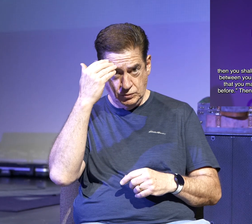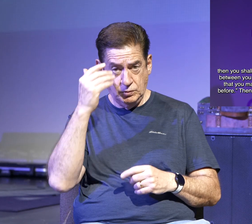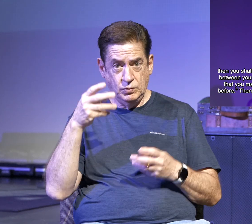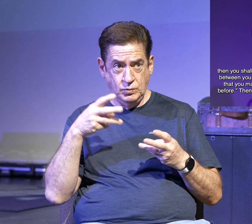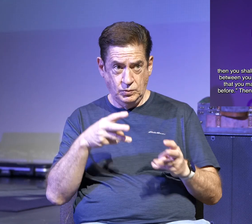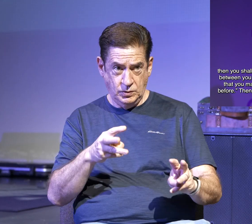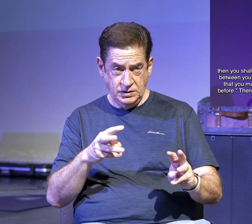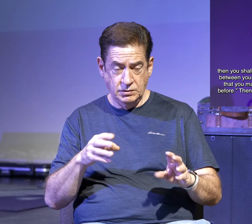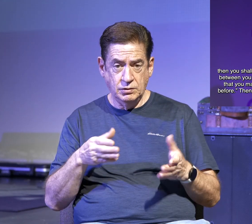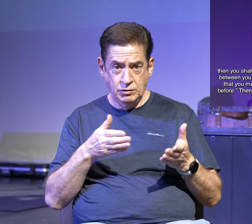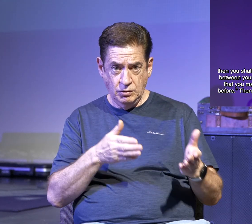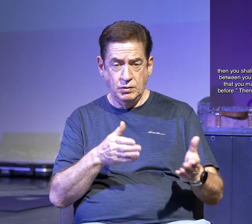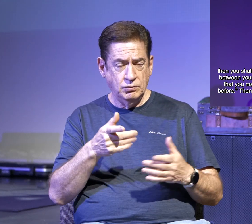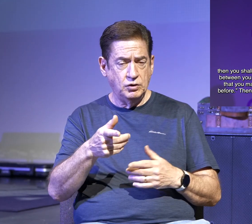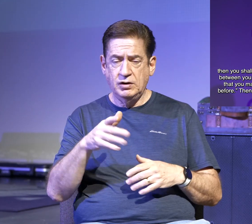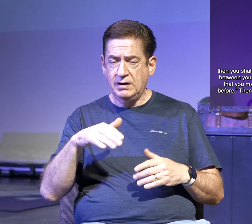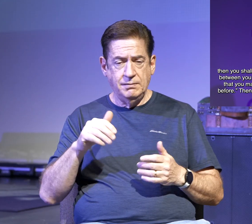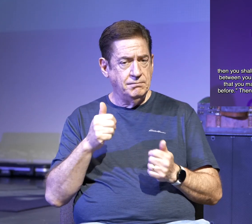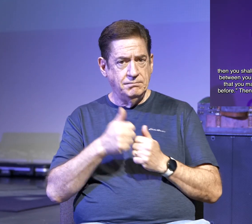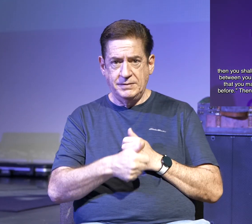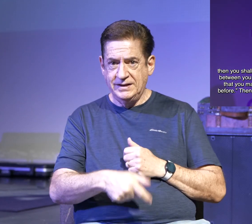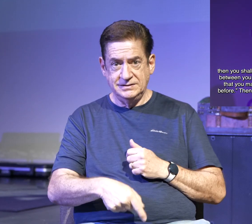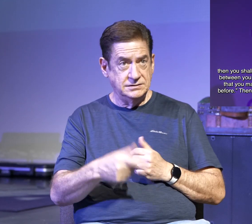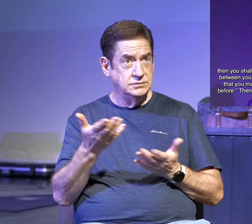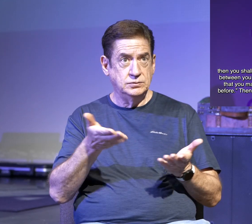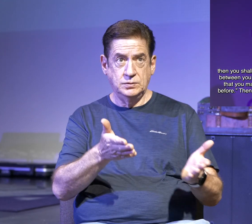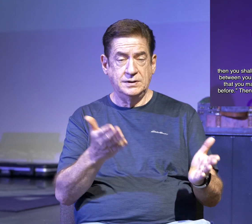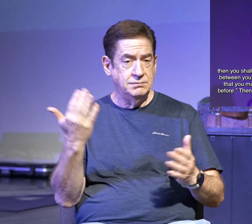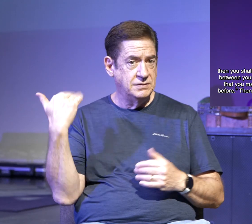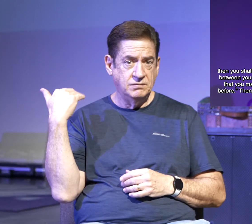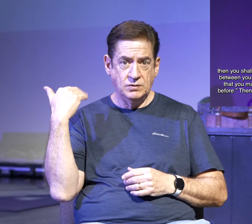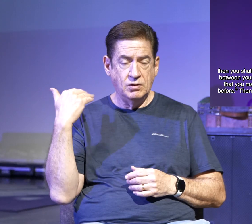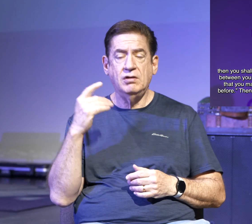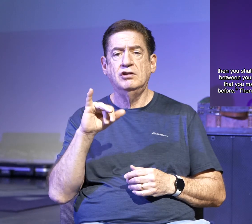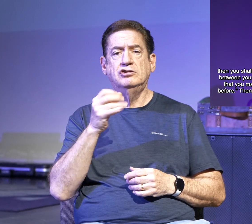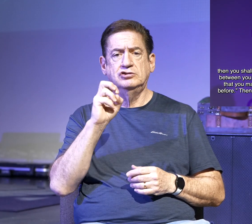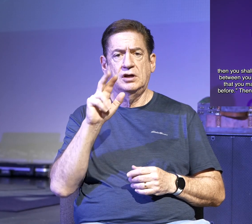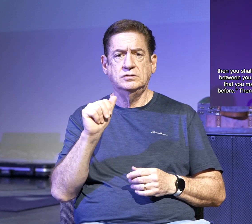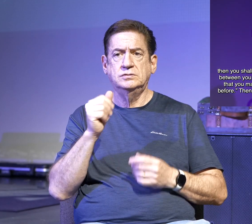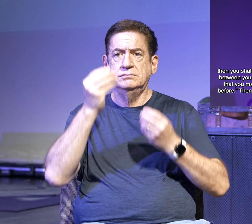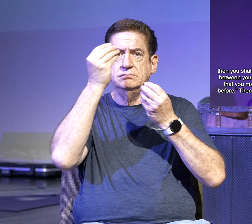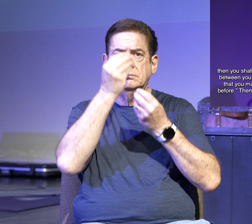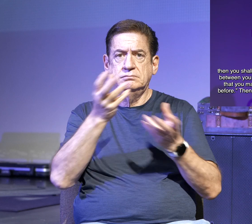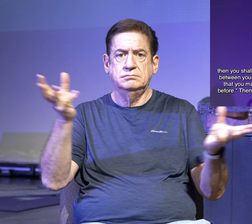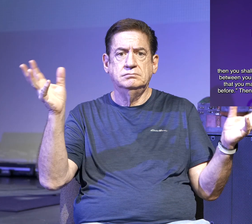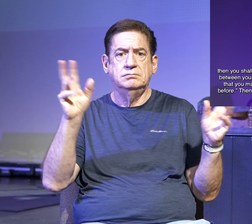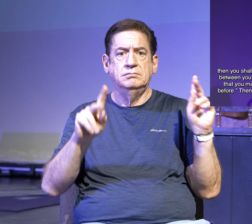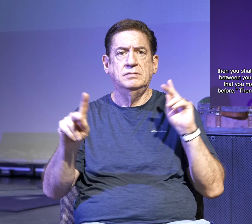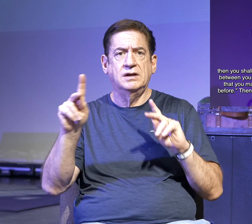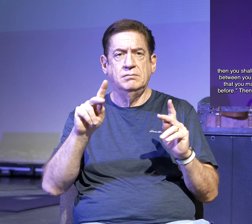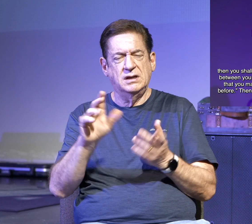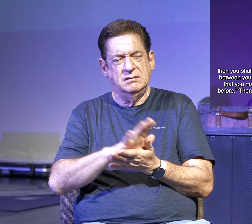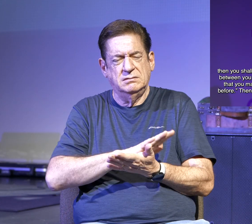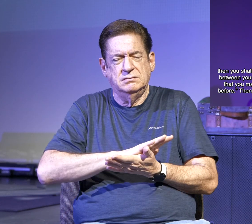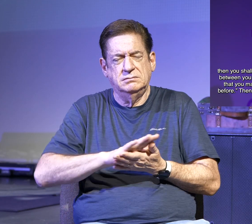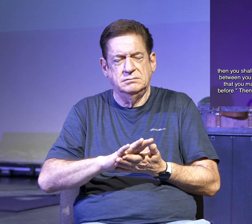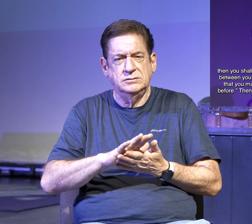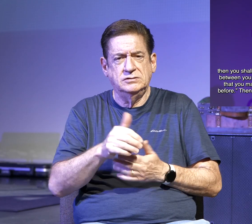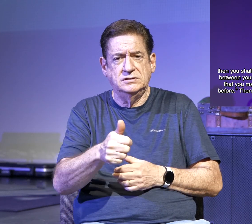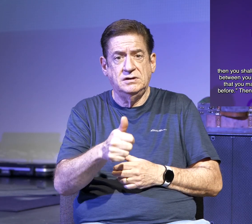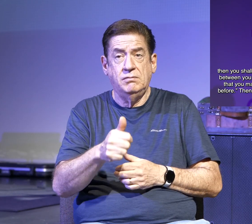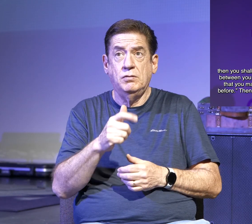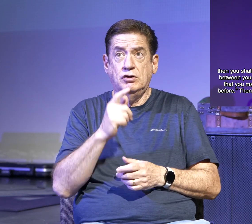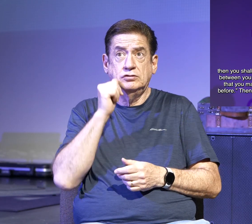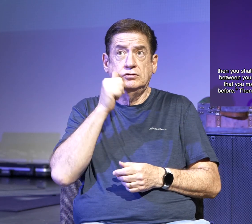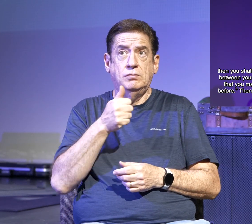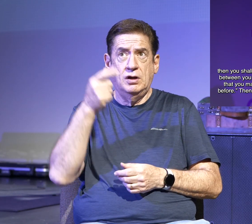shall go, for you have not passed this way before." Then Joshua said to the people, "Consecrate yourselves, for tomorrow the